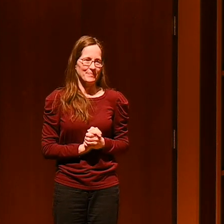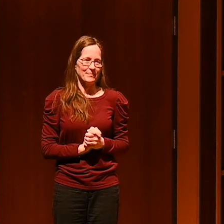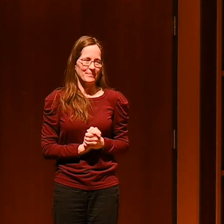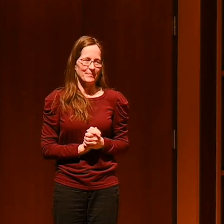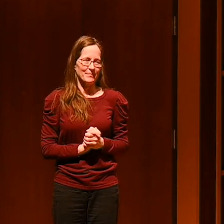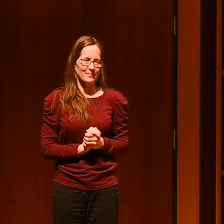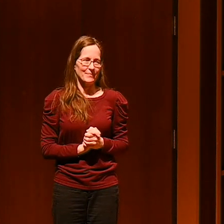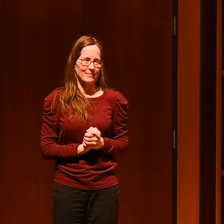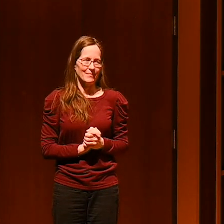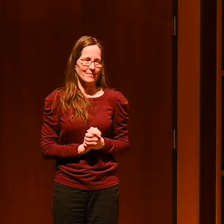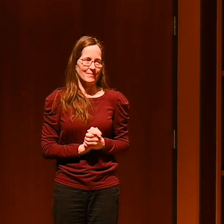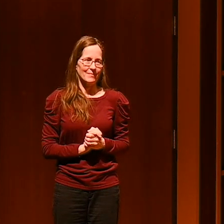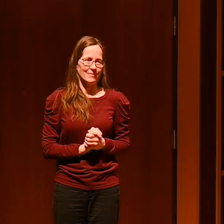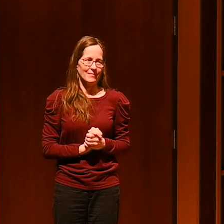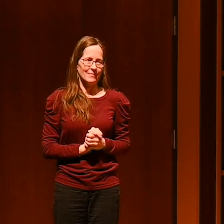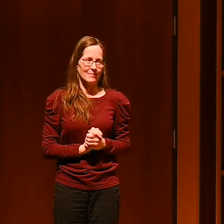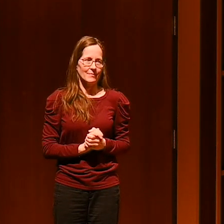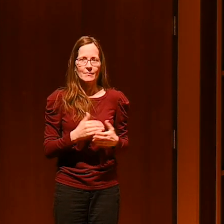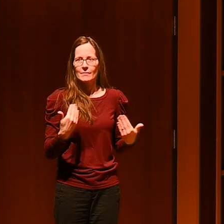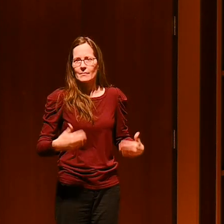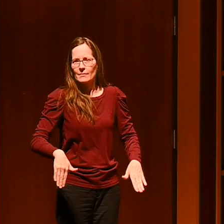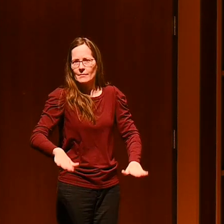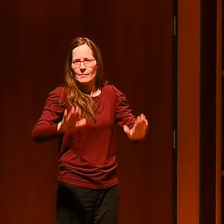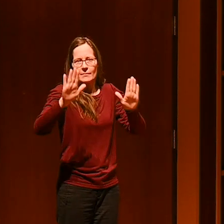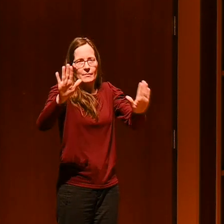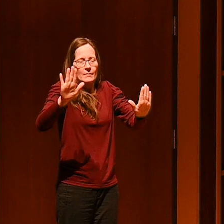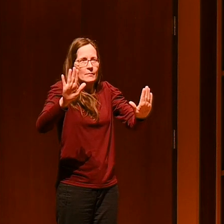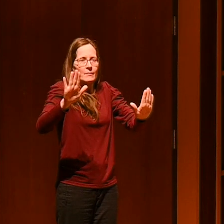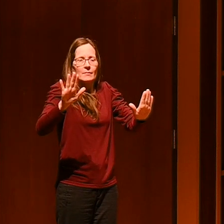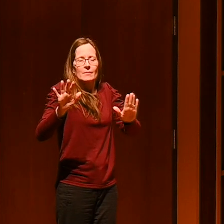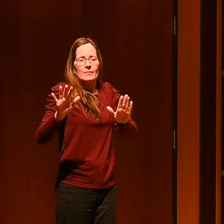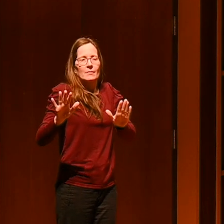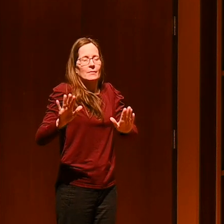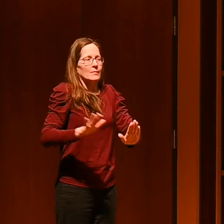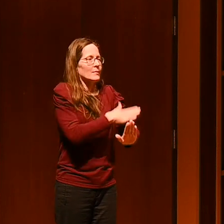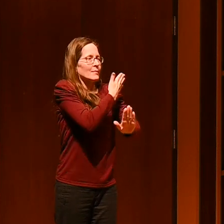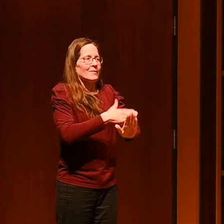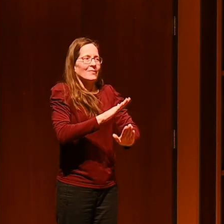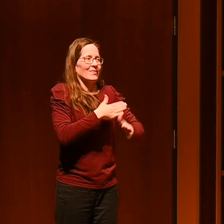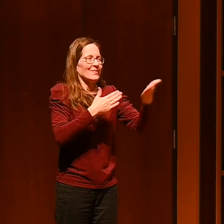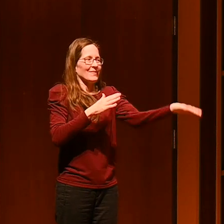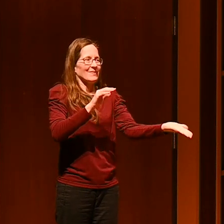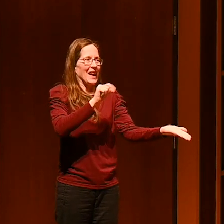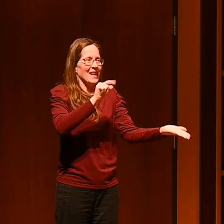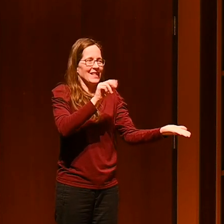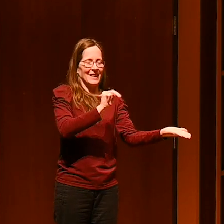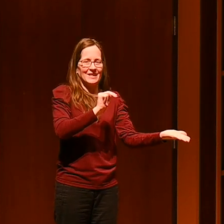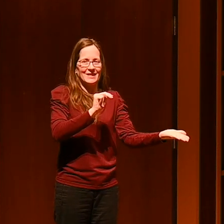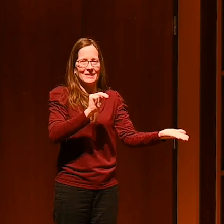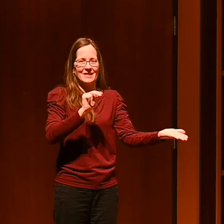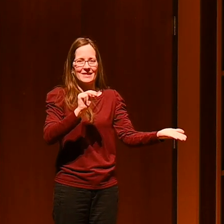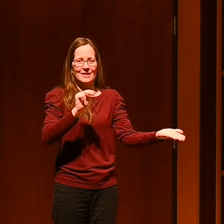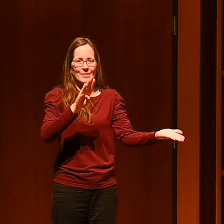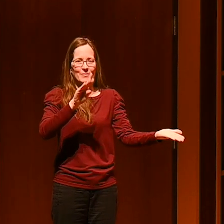And what an outstanding performance by the pianist, Alan Blackman. Please give him another round of applause.